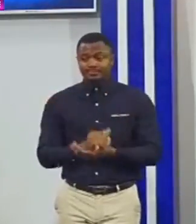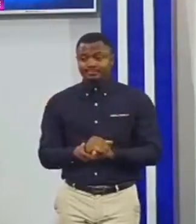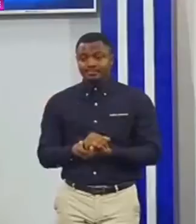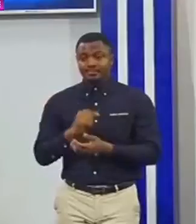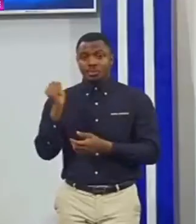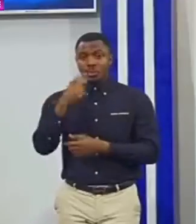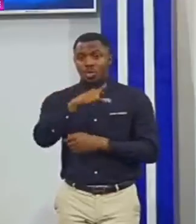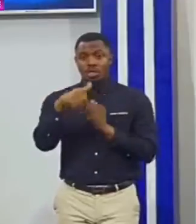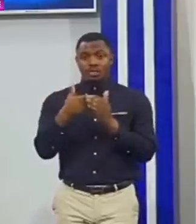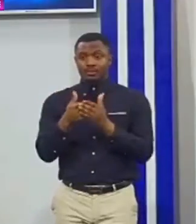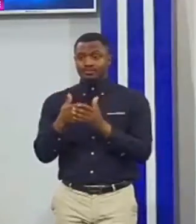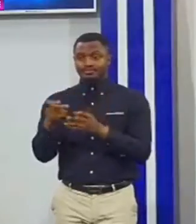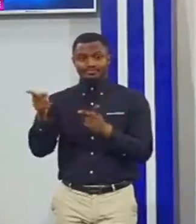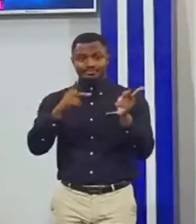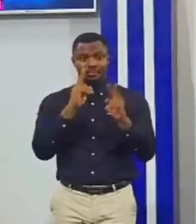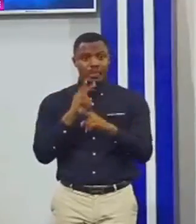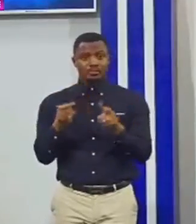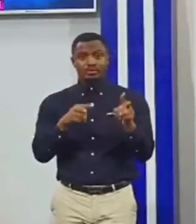and all other protocols observed.